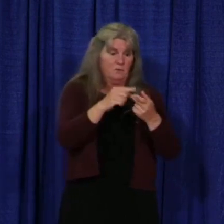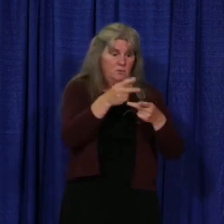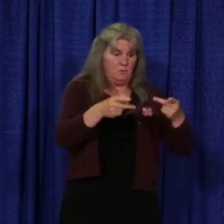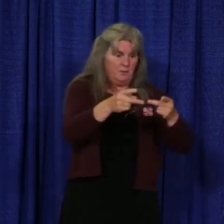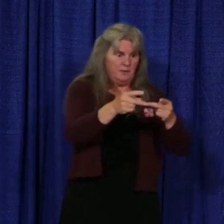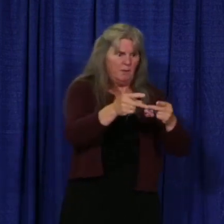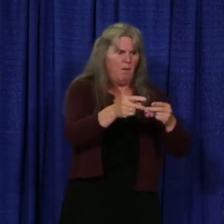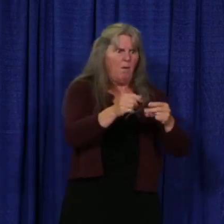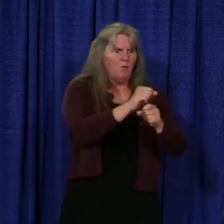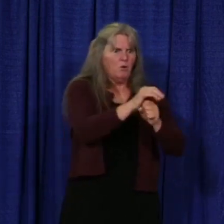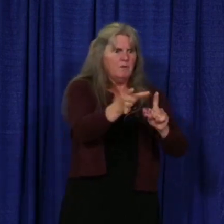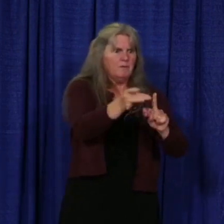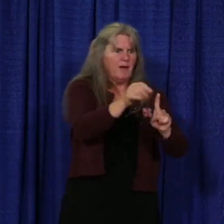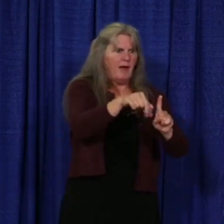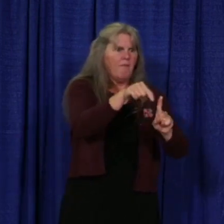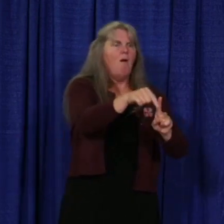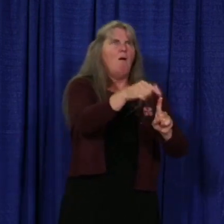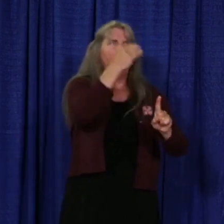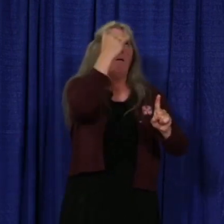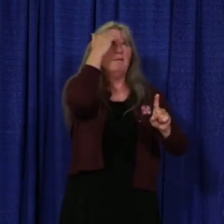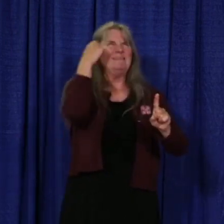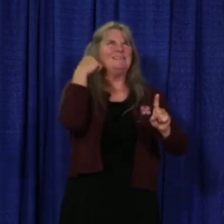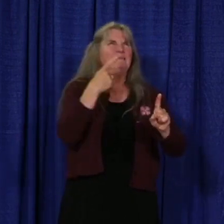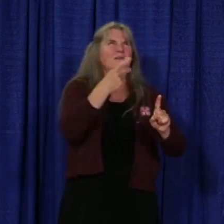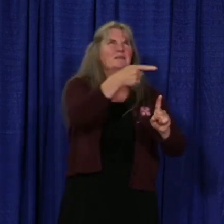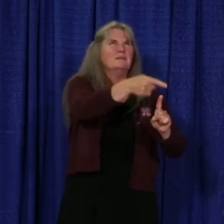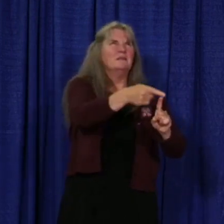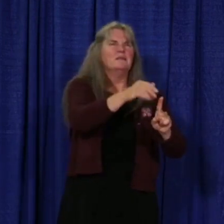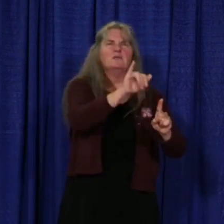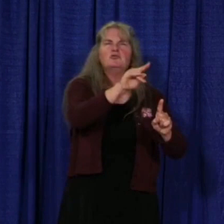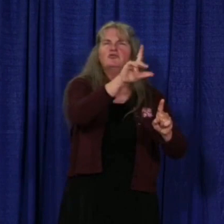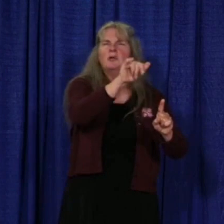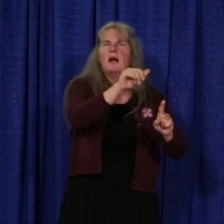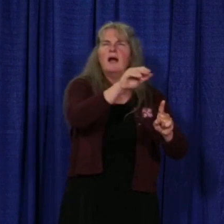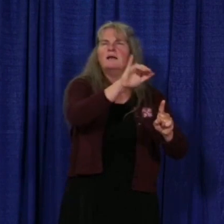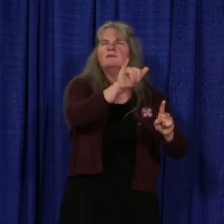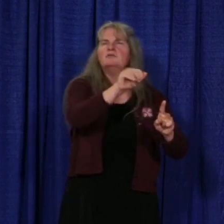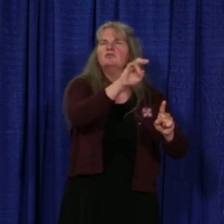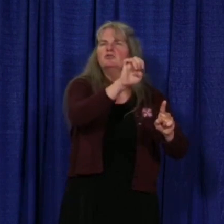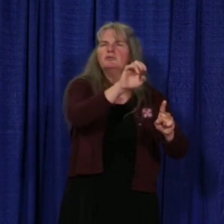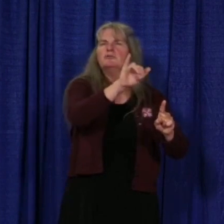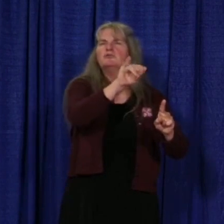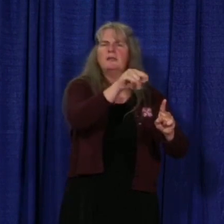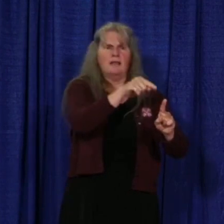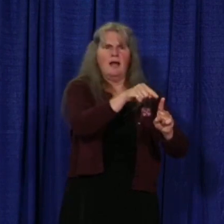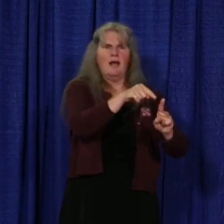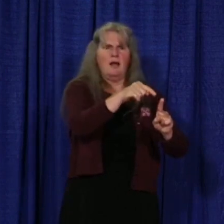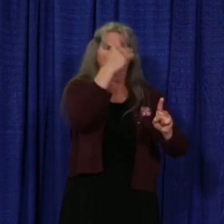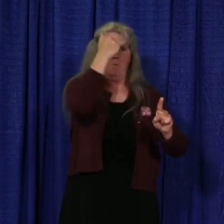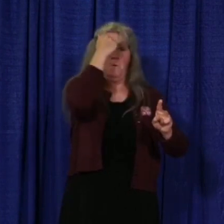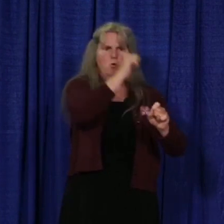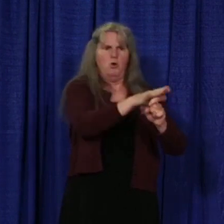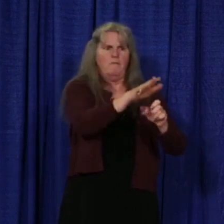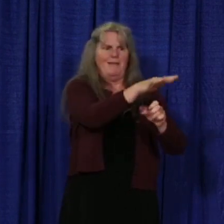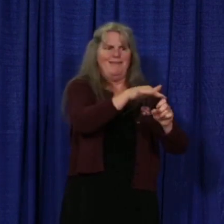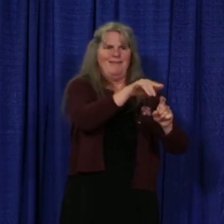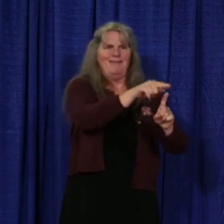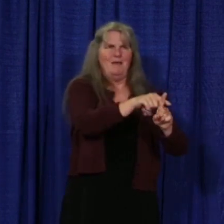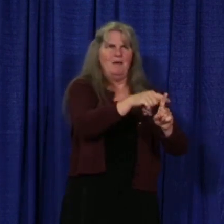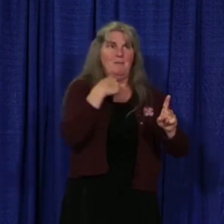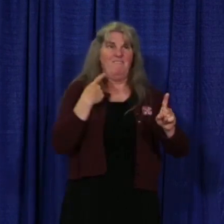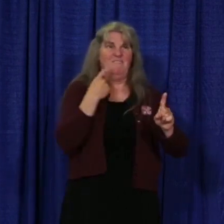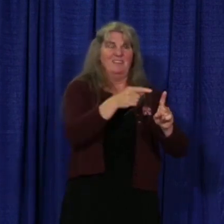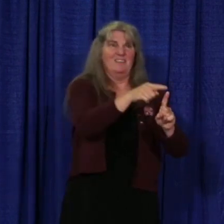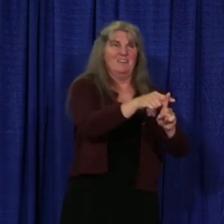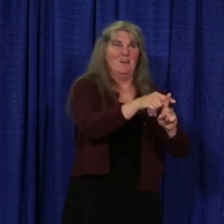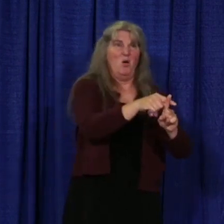outbreak, as in the Kelowna area since early July, late June, early July, that you just be aware that you